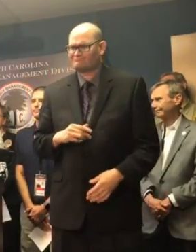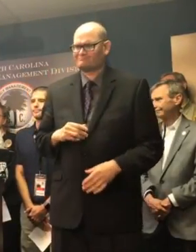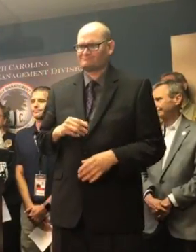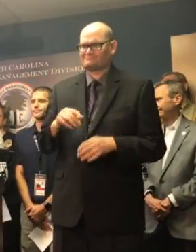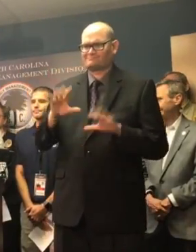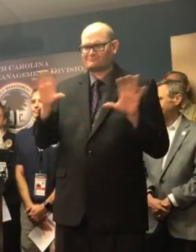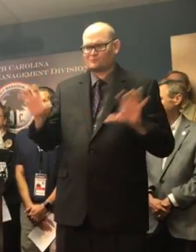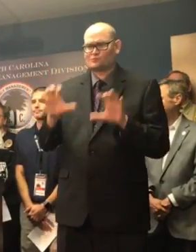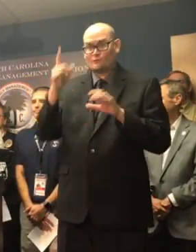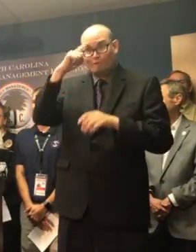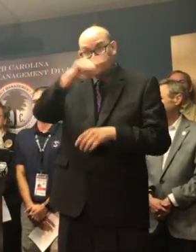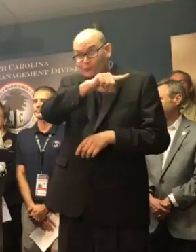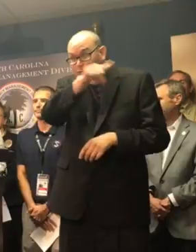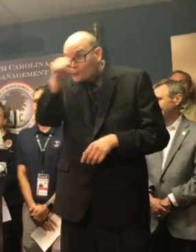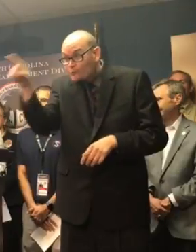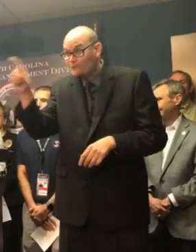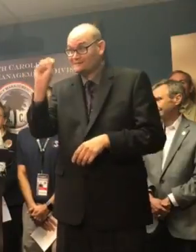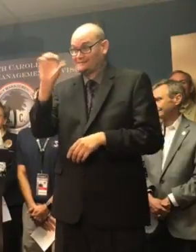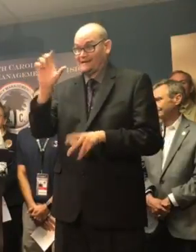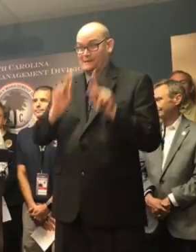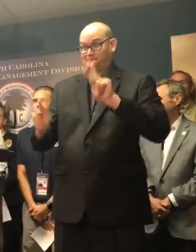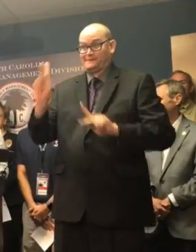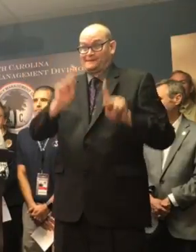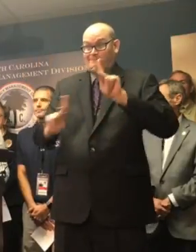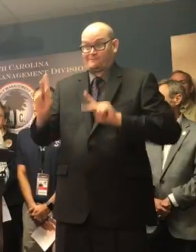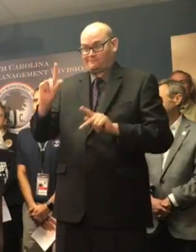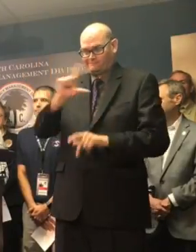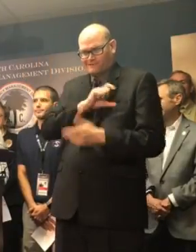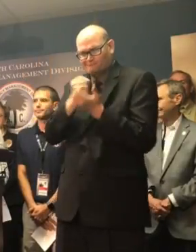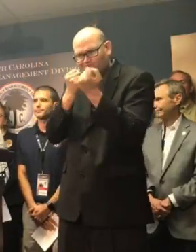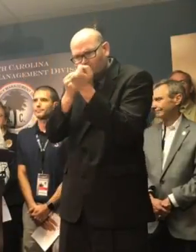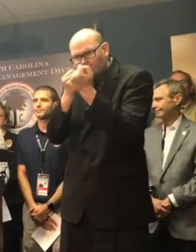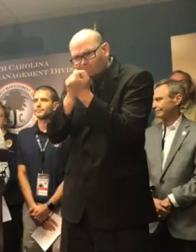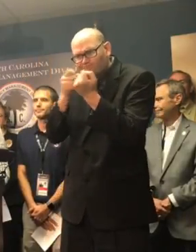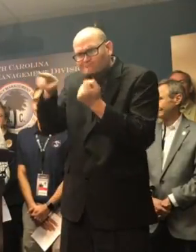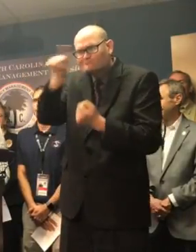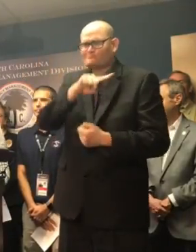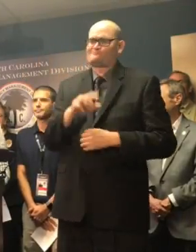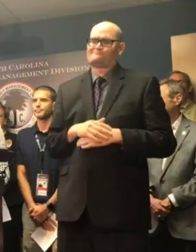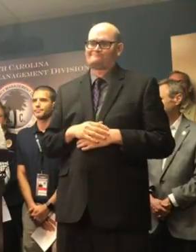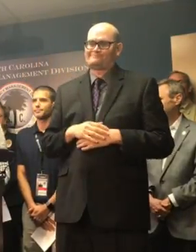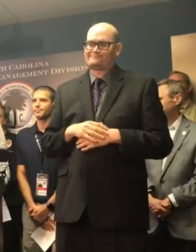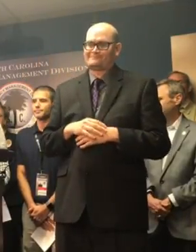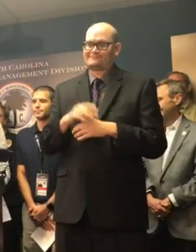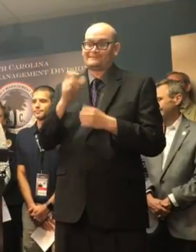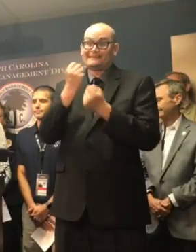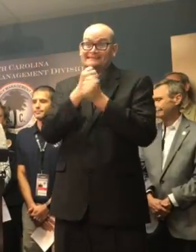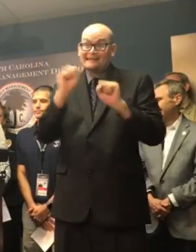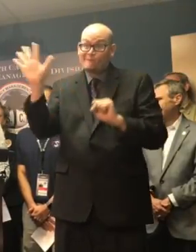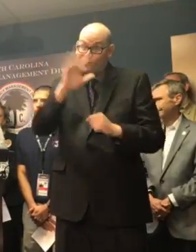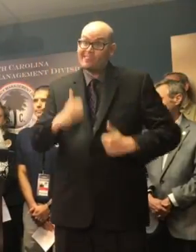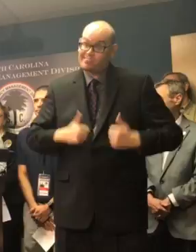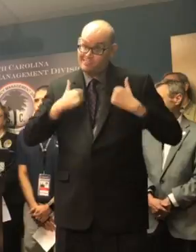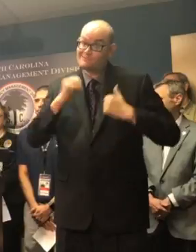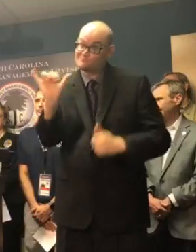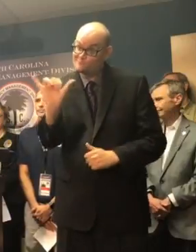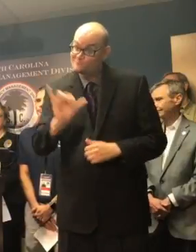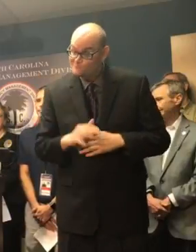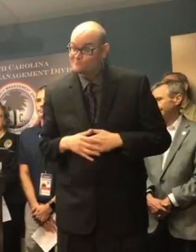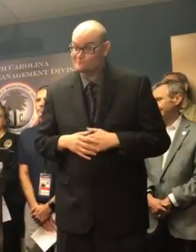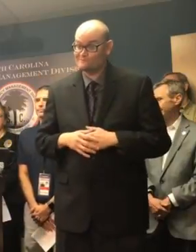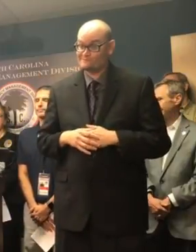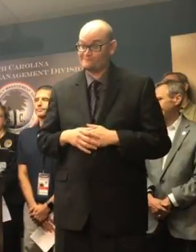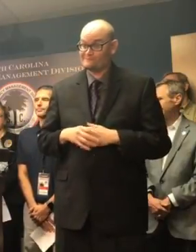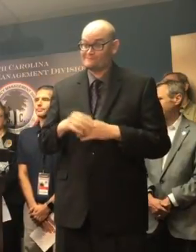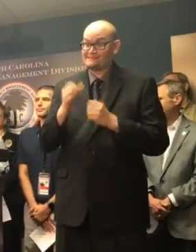way to respect them is to save your life, save your family, and not take any risks as we go forward. With that, I'll go ahead and open it